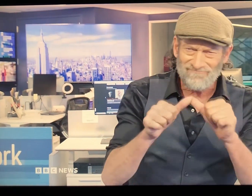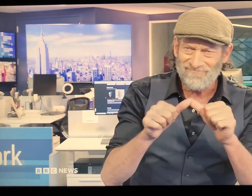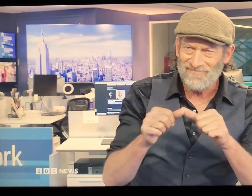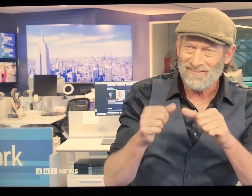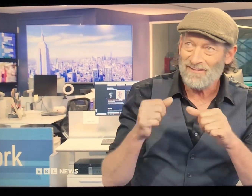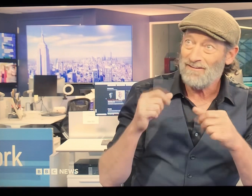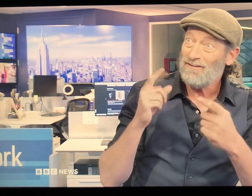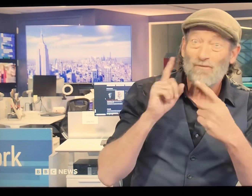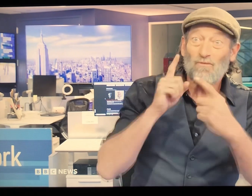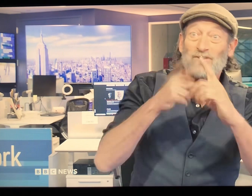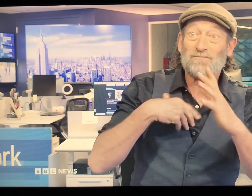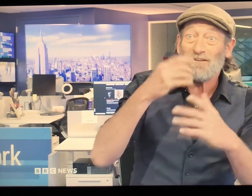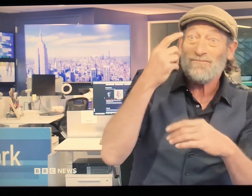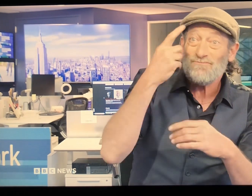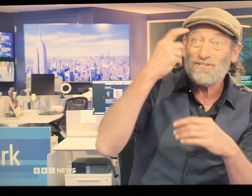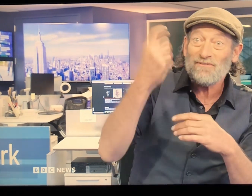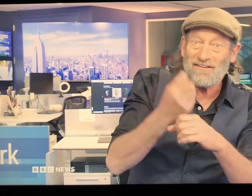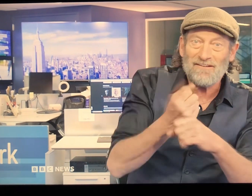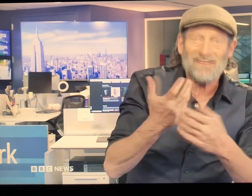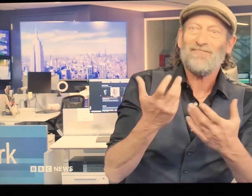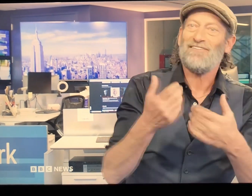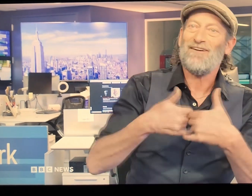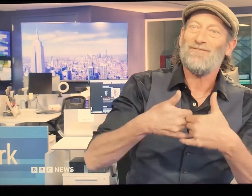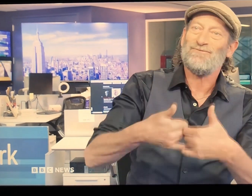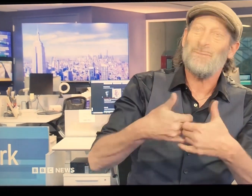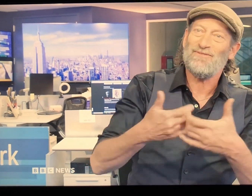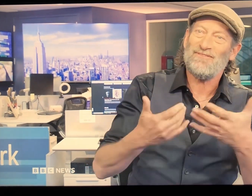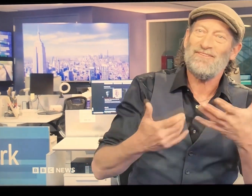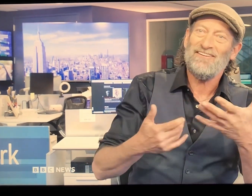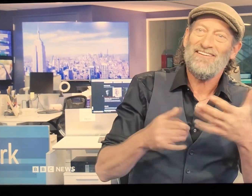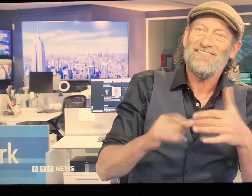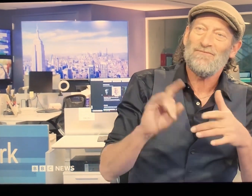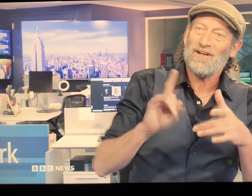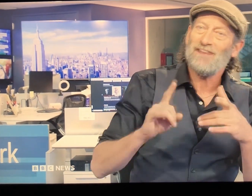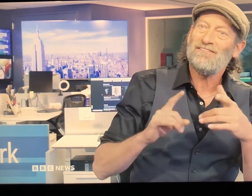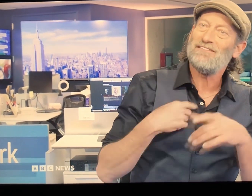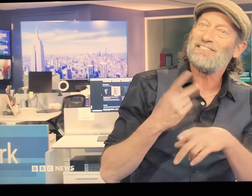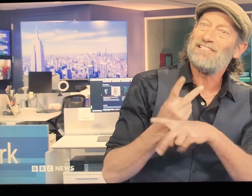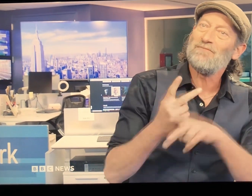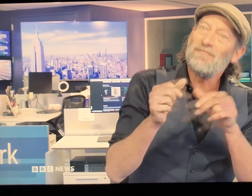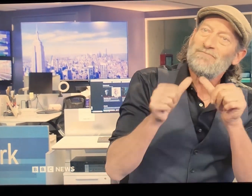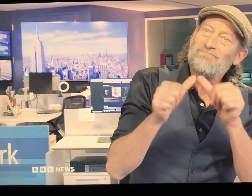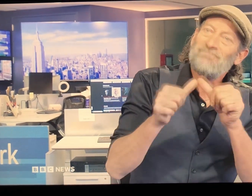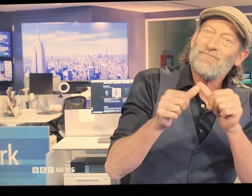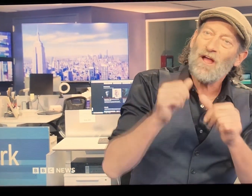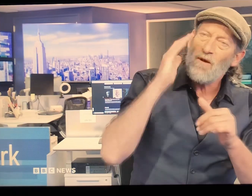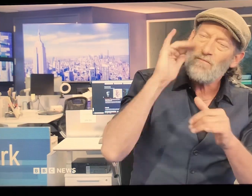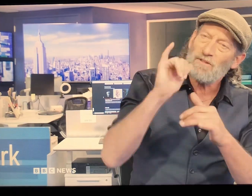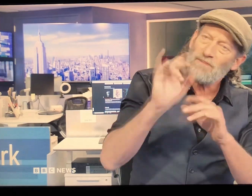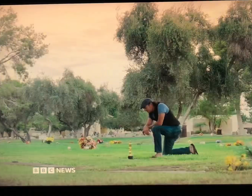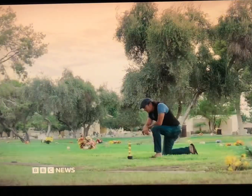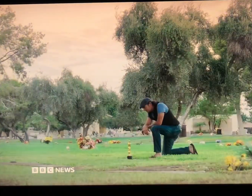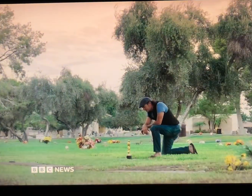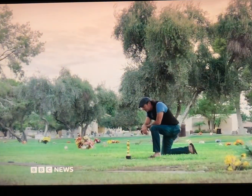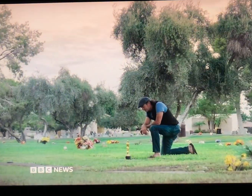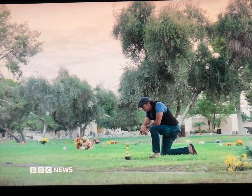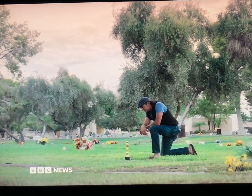I saw what my father went through for the rest of his life. And eventually I won an Oscar. And so I dedicated my Oscar